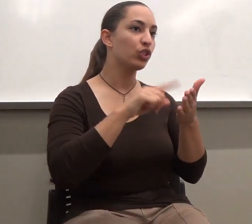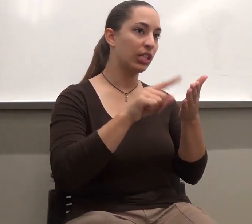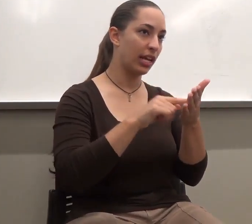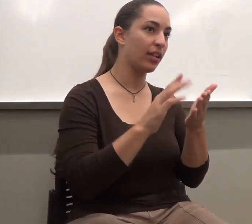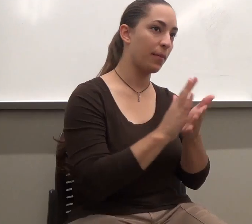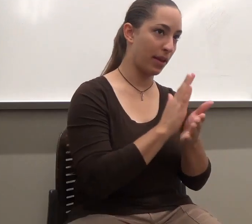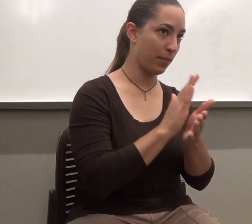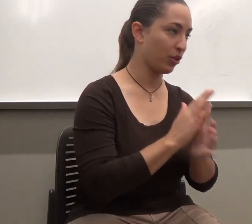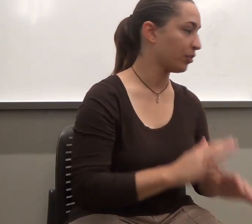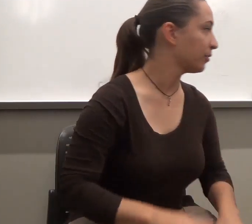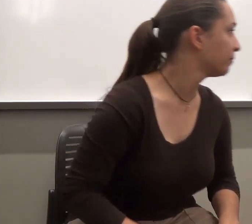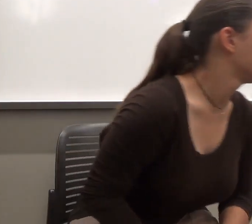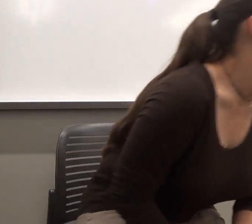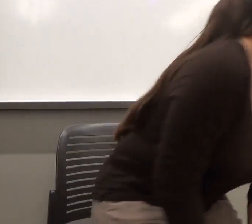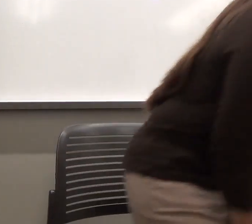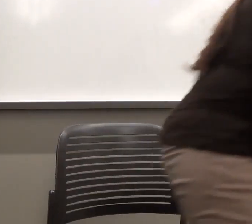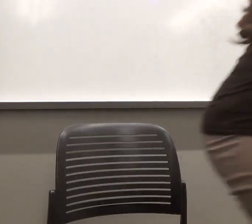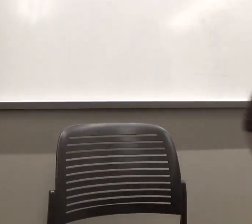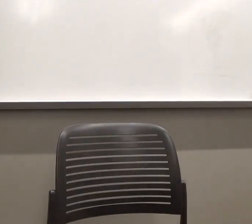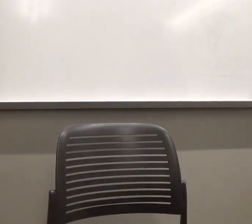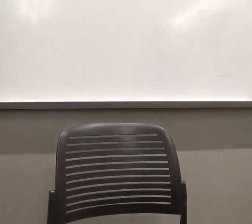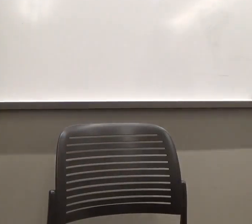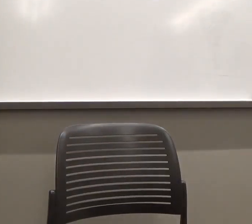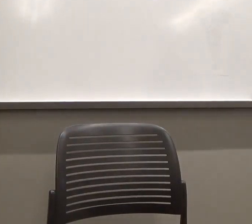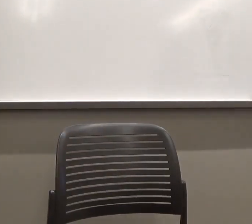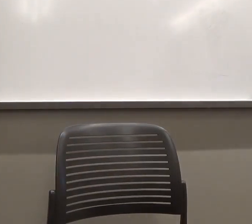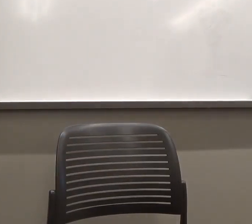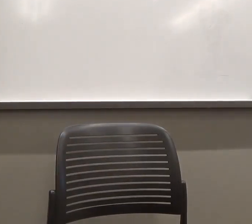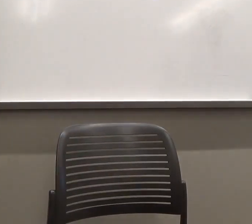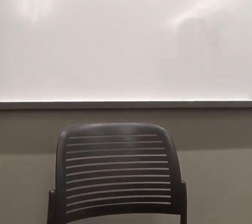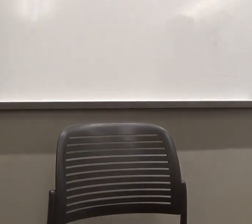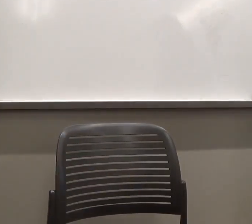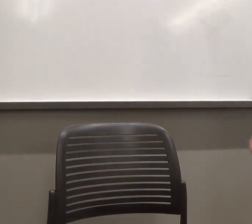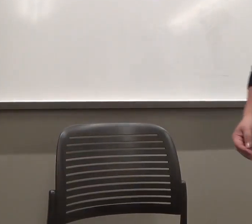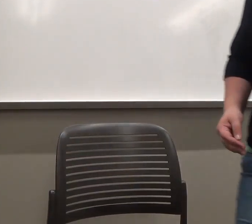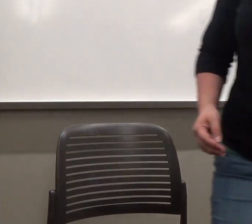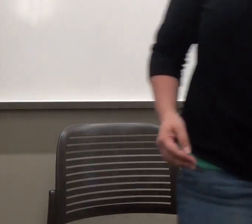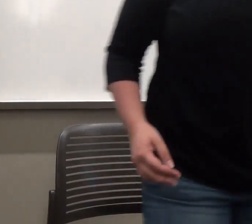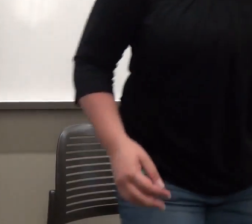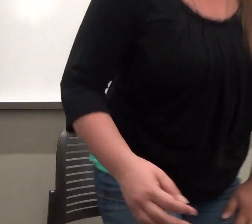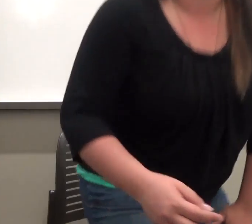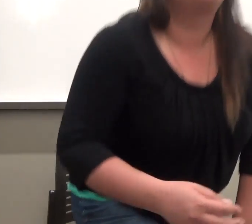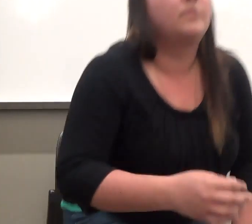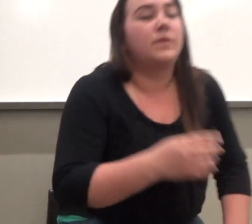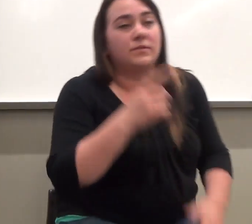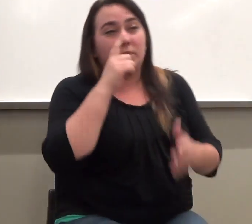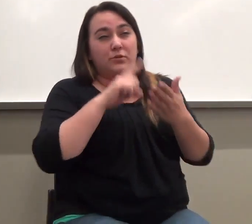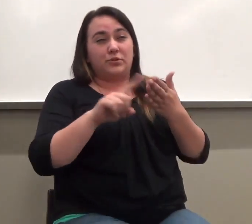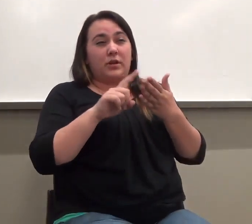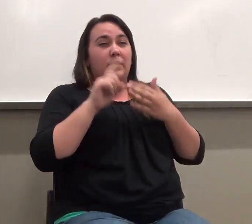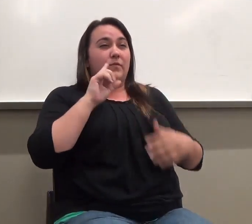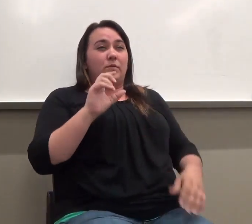for subject-verb agreement, you need to watch for these things. One is collective noun, okay? So if you write the